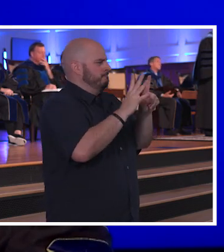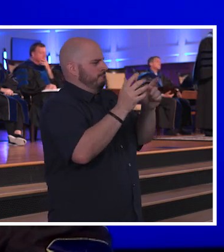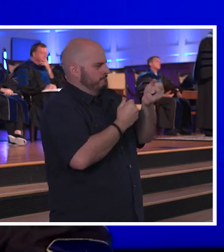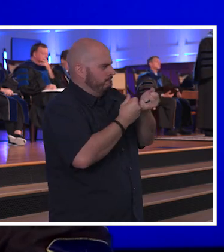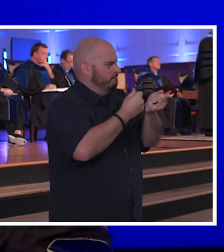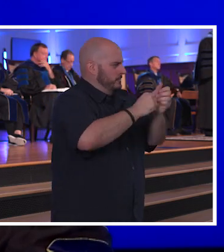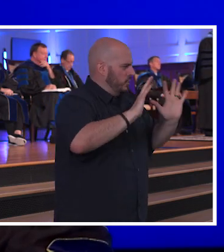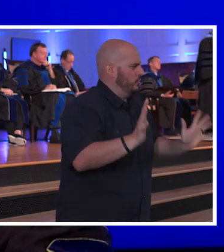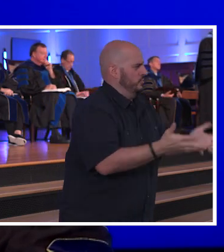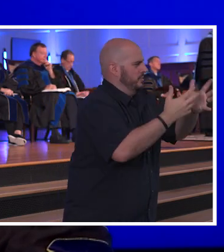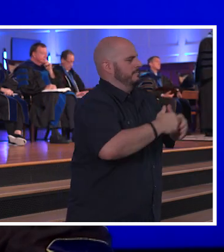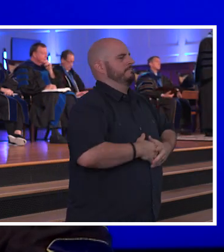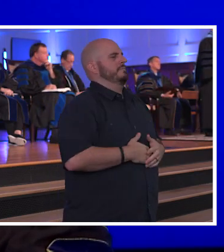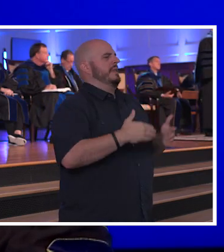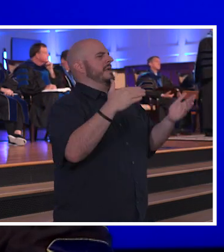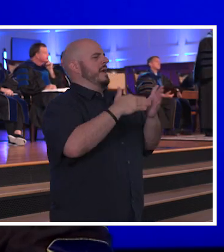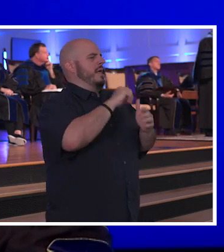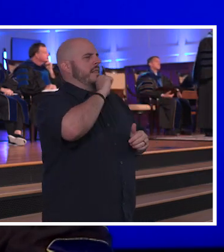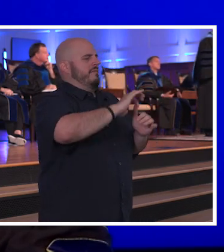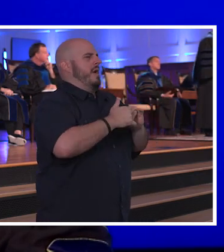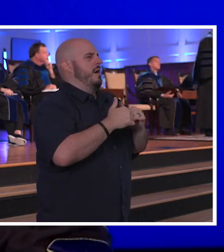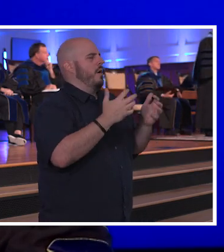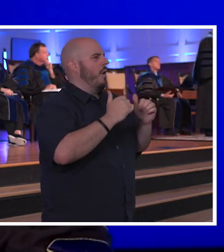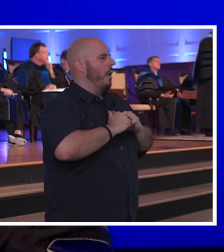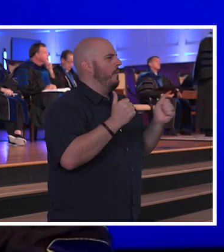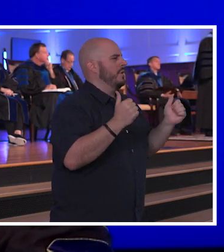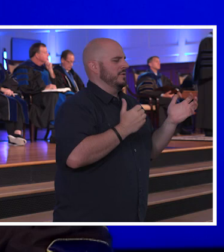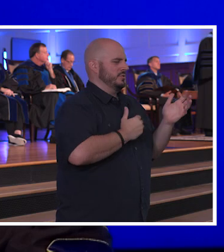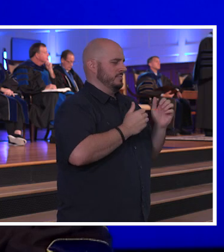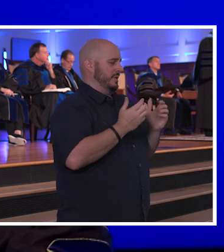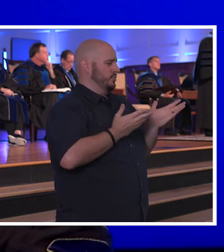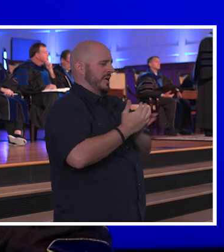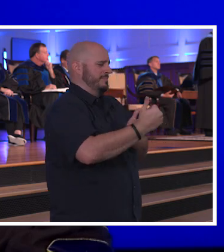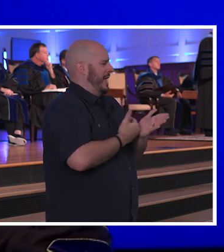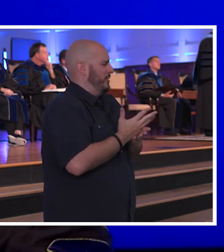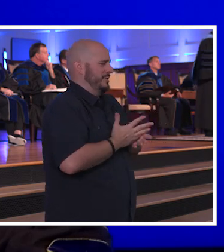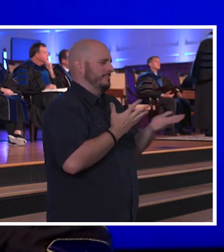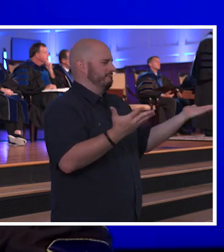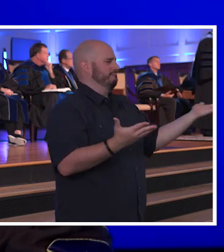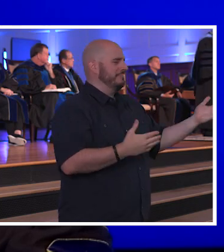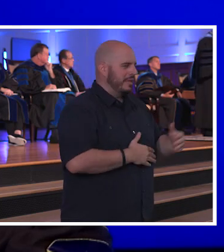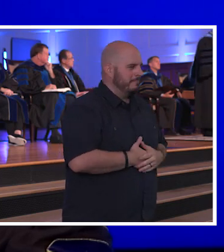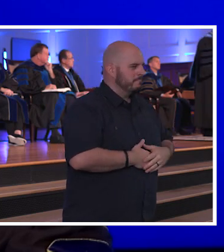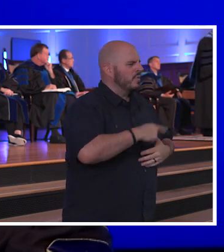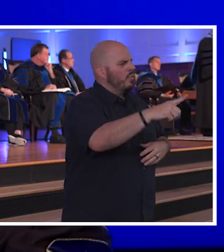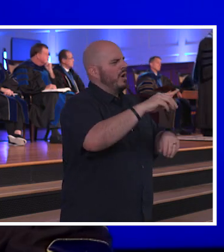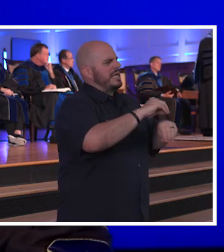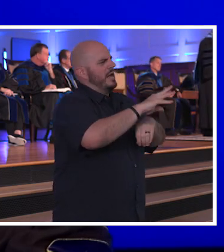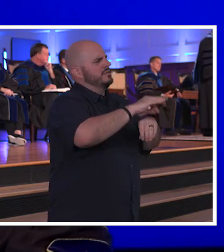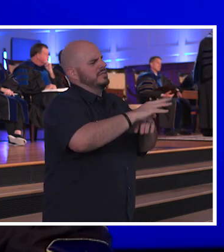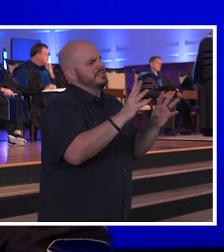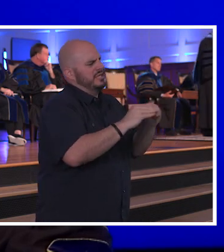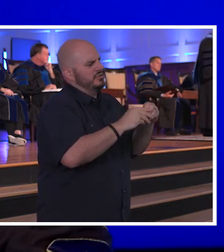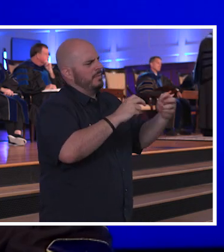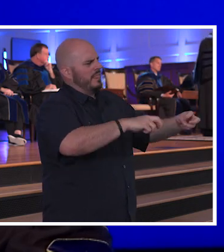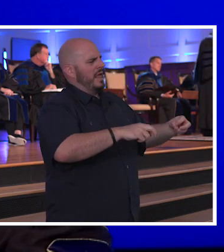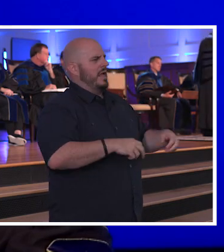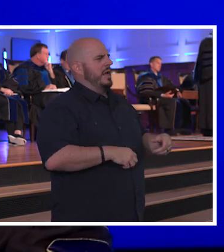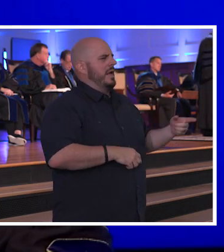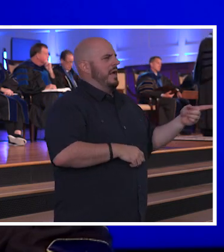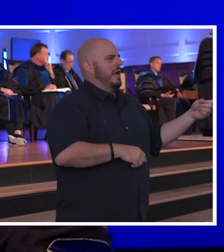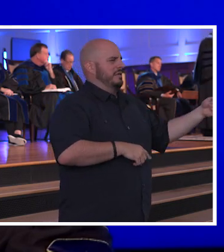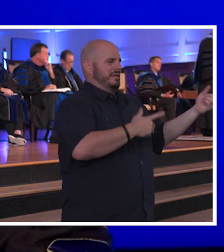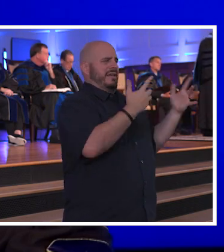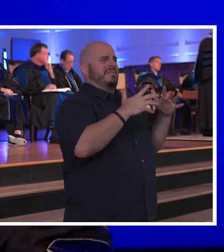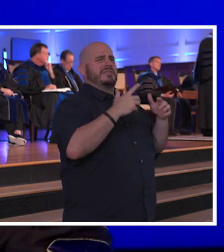I love how open and transparent she is. "After one counseling session, I just sobbed in the bathroom.